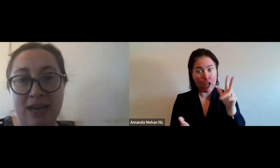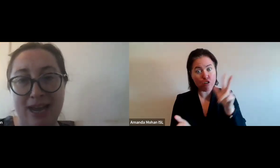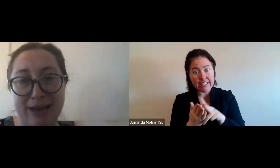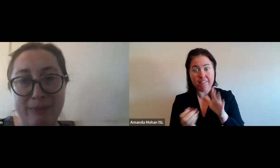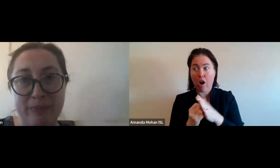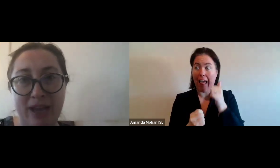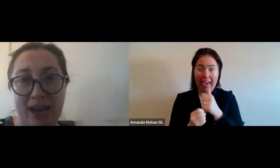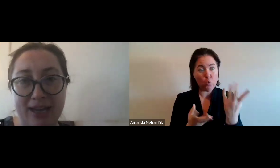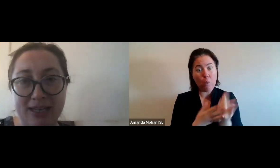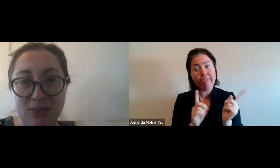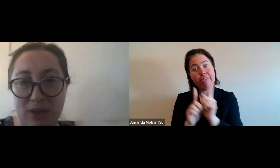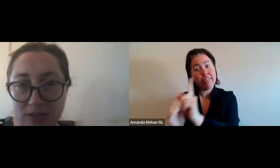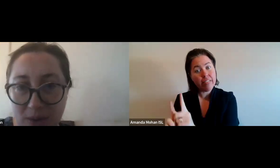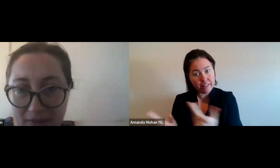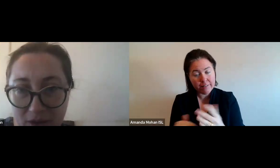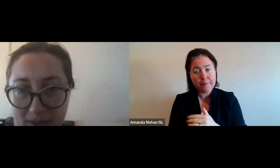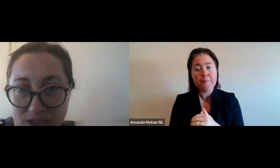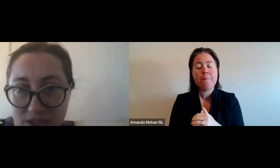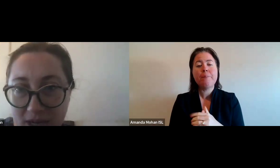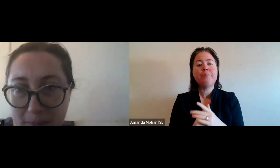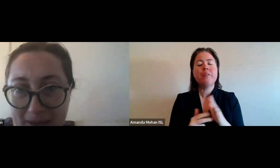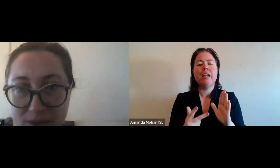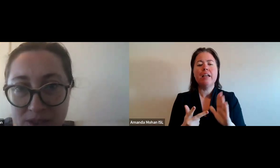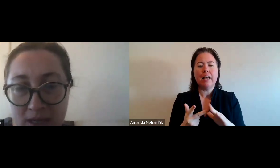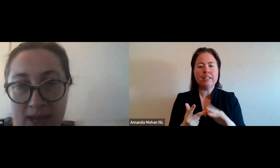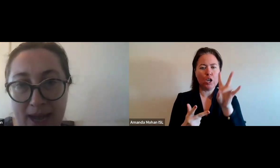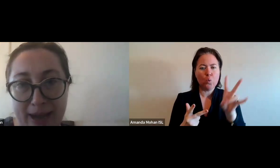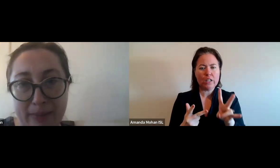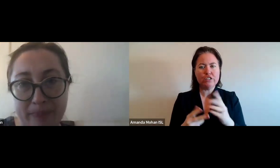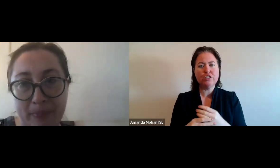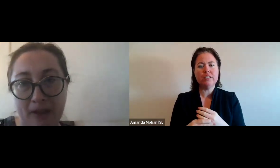Geneva? And we also have a question about